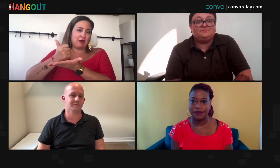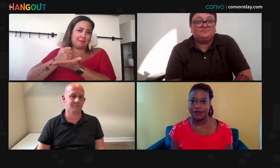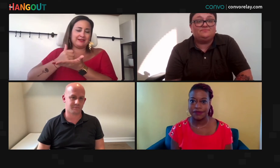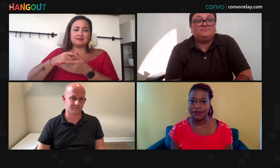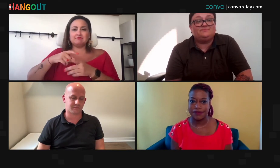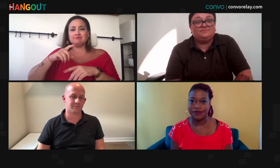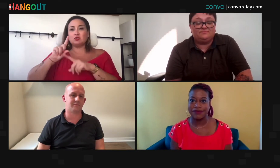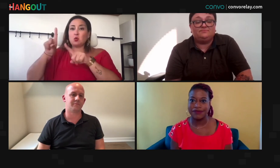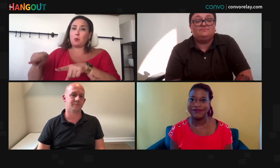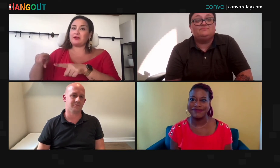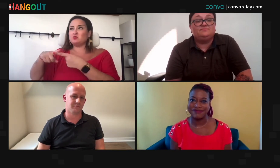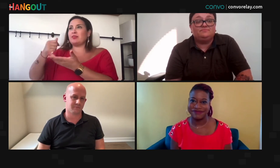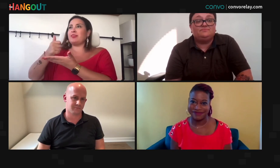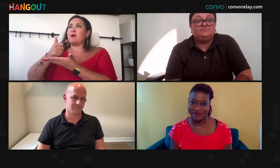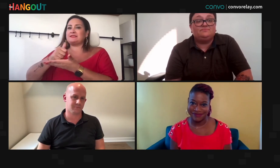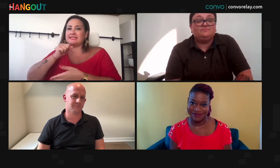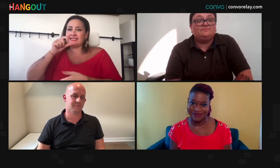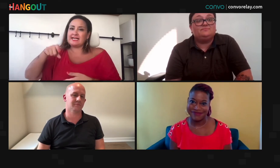special skills. This is